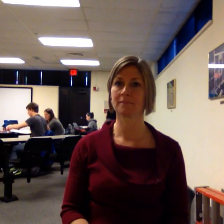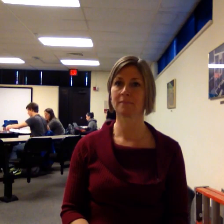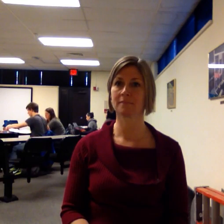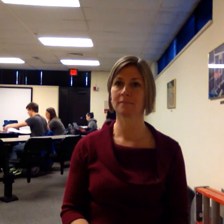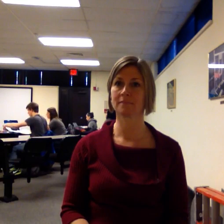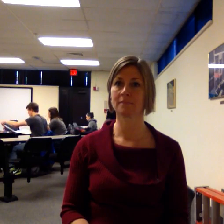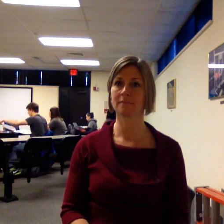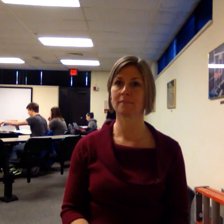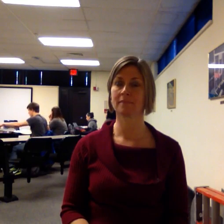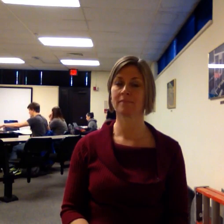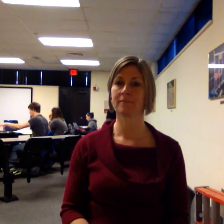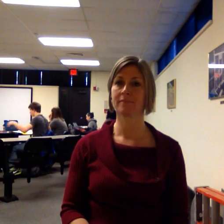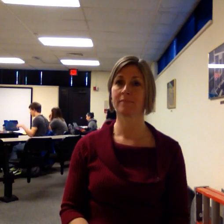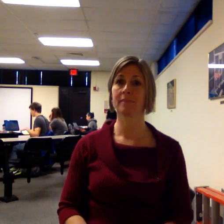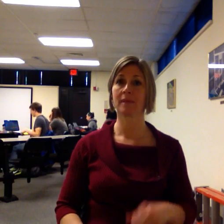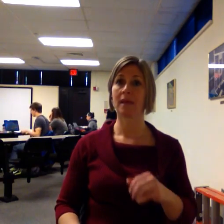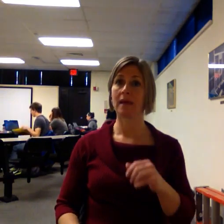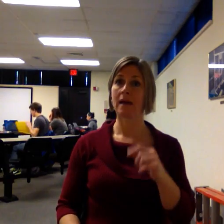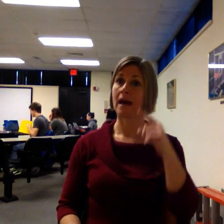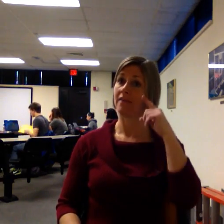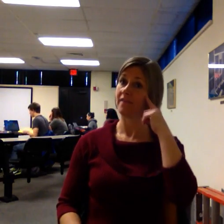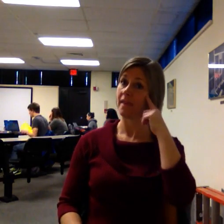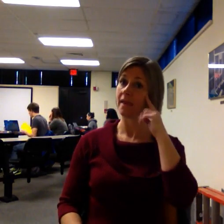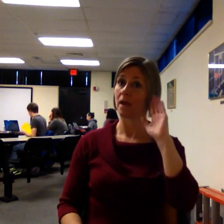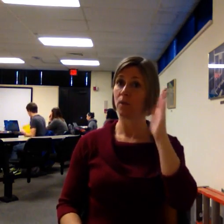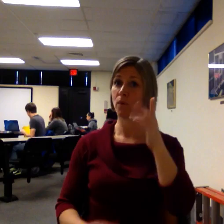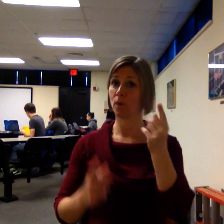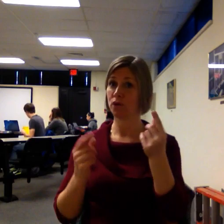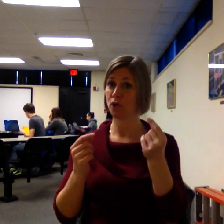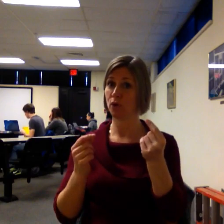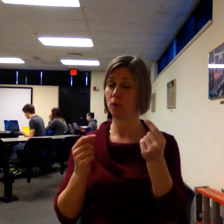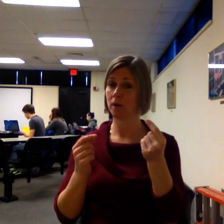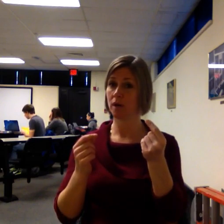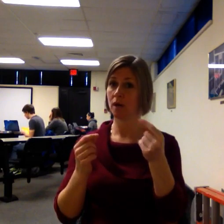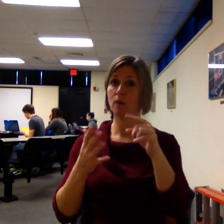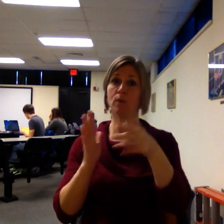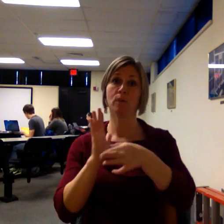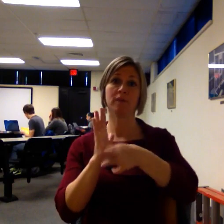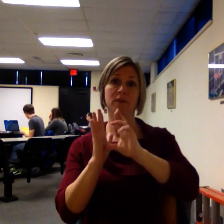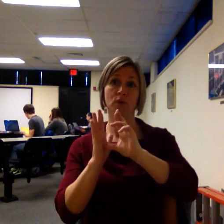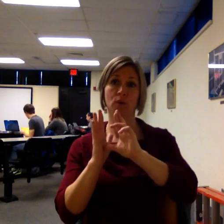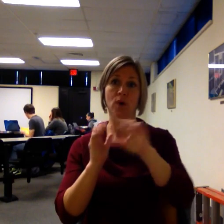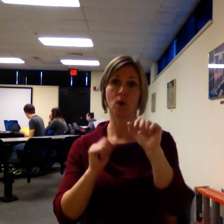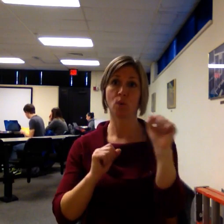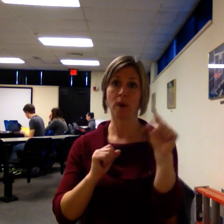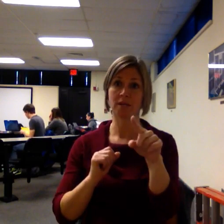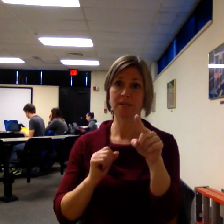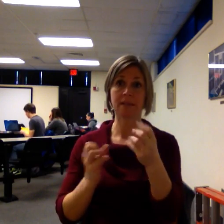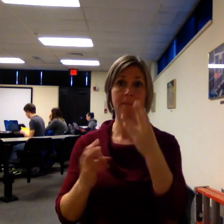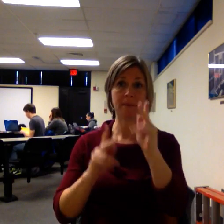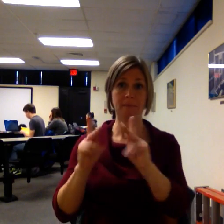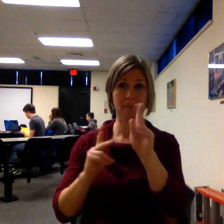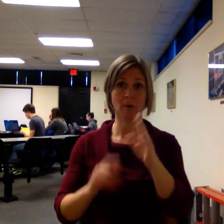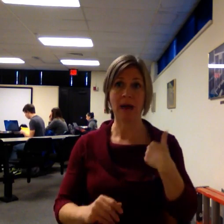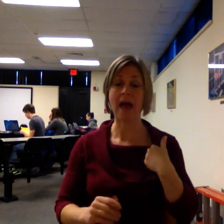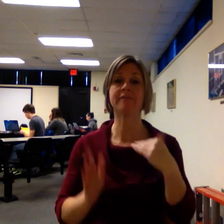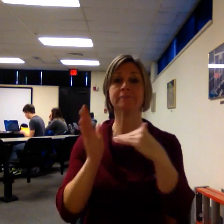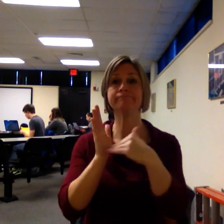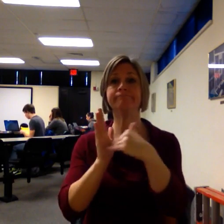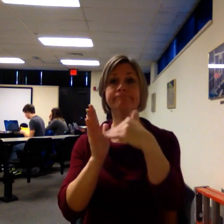What I think I'll do is I'll start with some of the frequently asked questions that I'm getting via email. And then if you guys want to ask me some of your